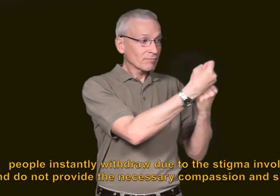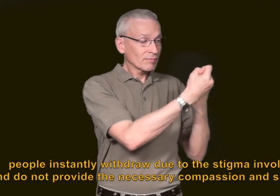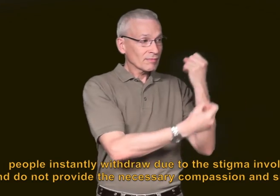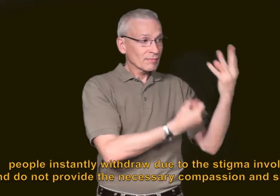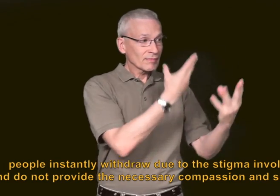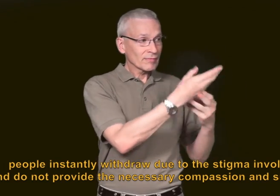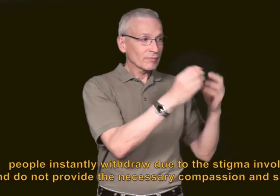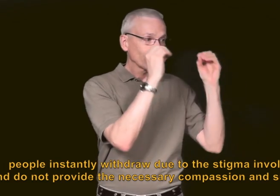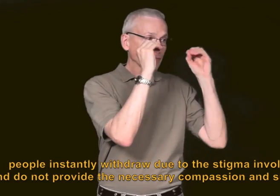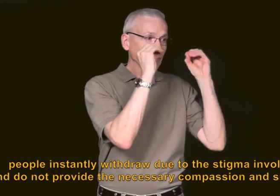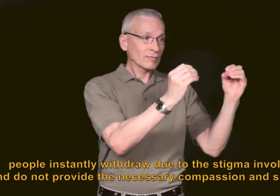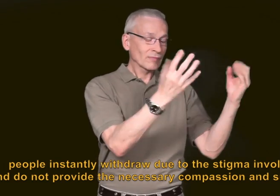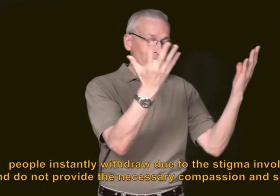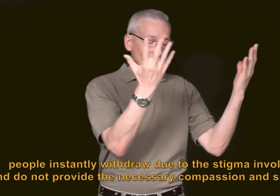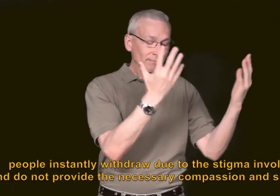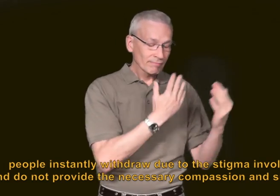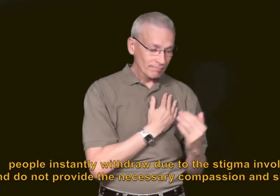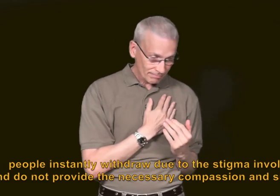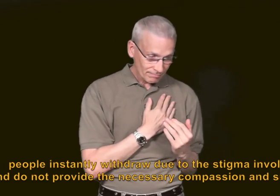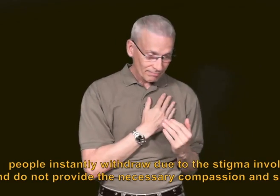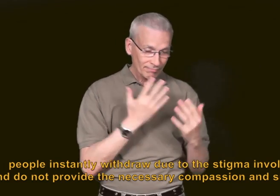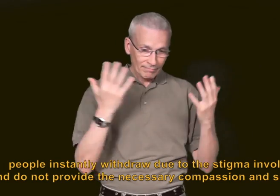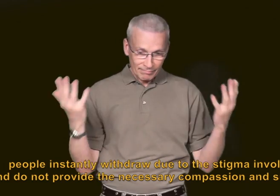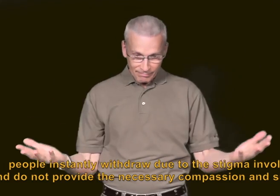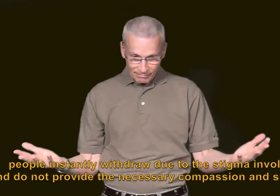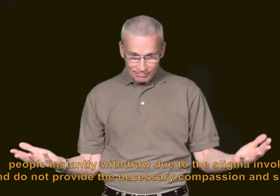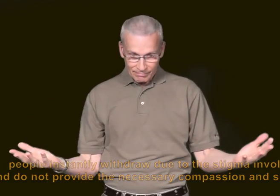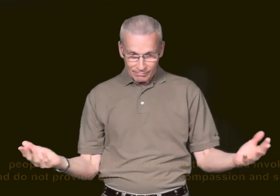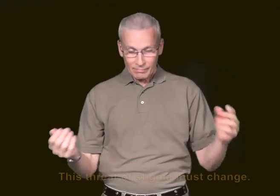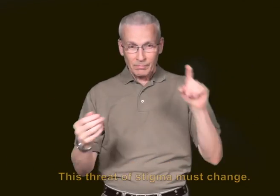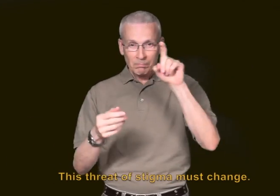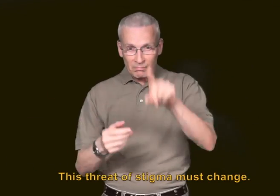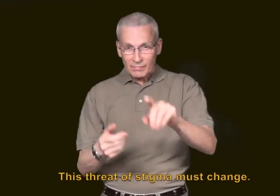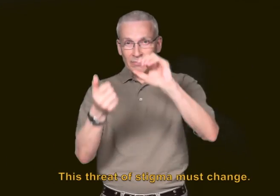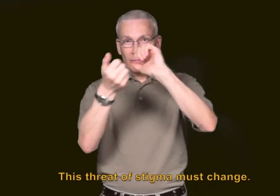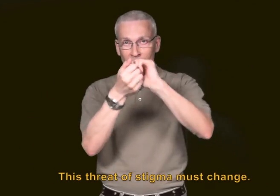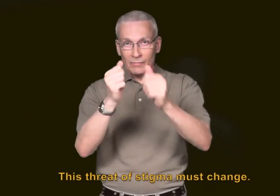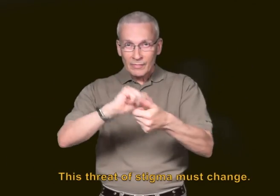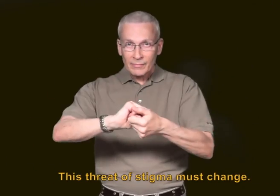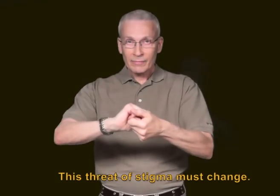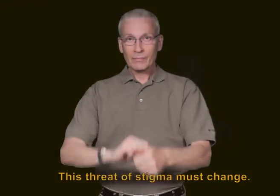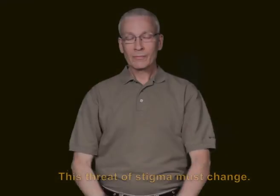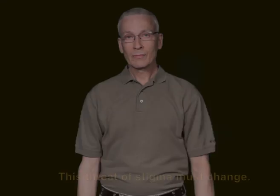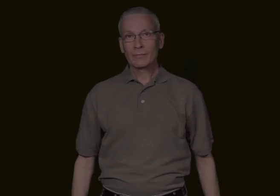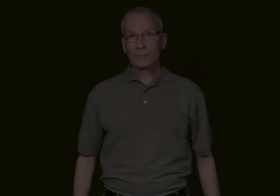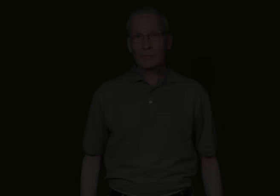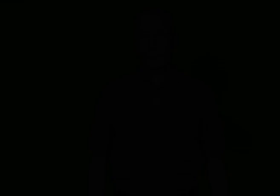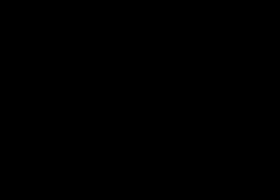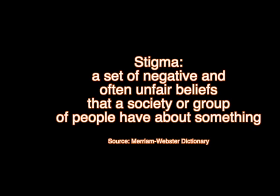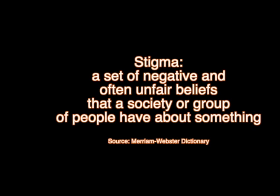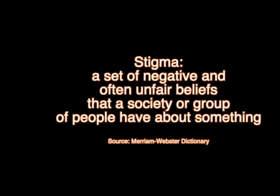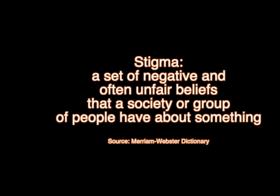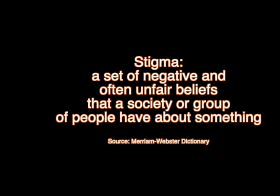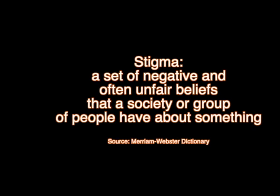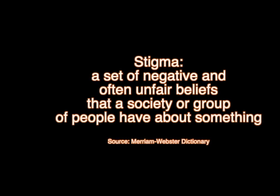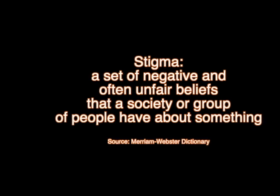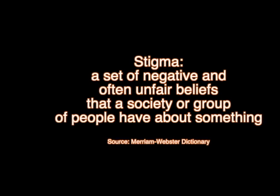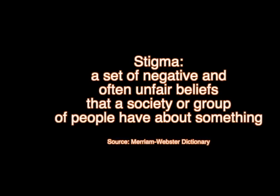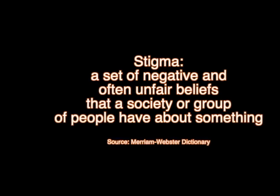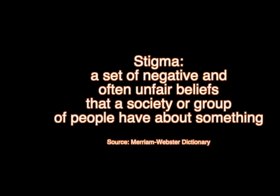stigma involved and do not provide the necessary compassion and support. This threat of stigma must change. Stigma, a set